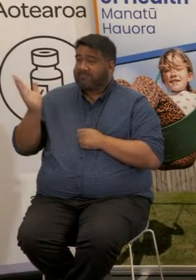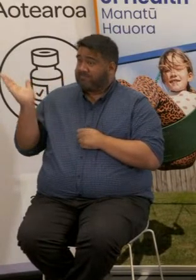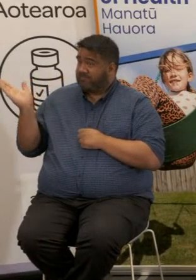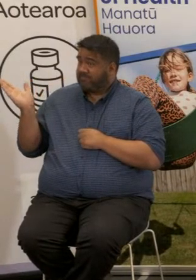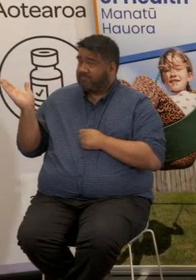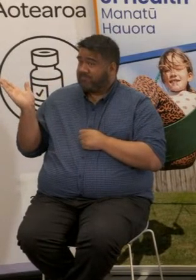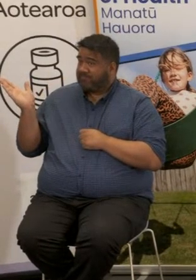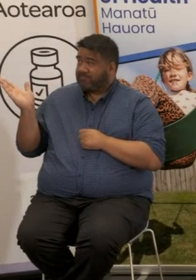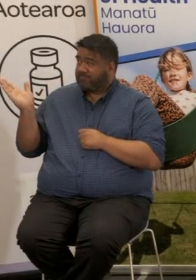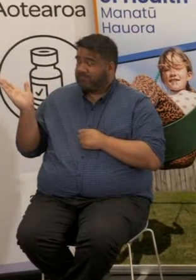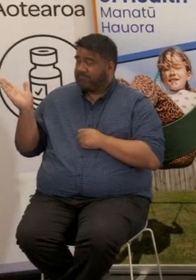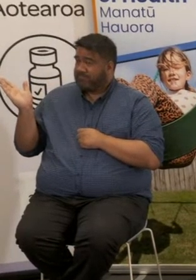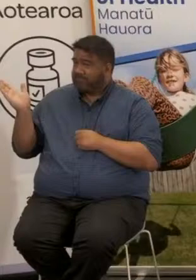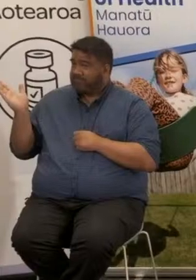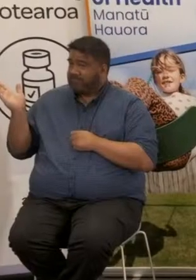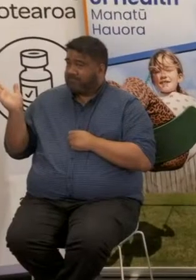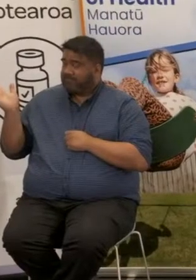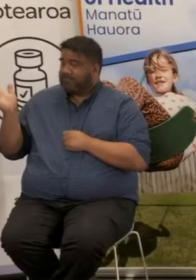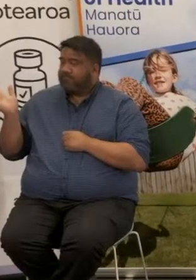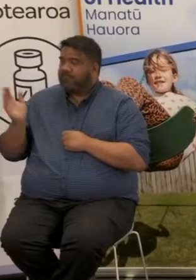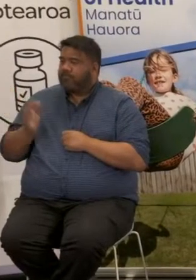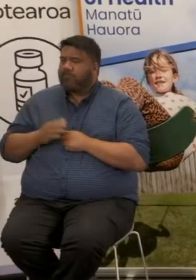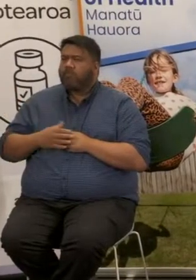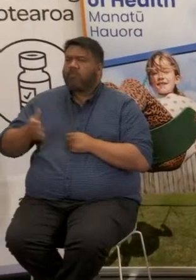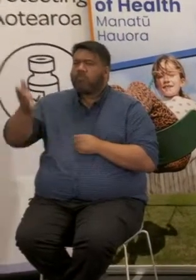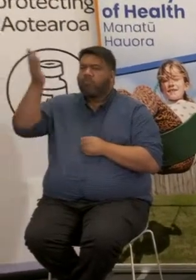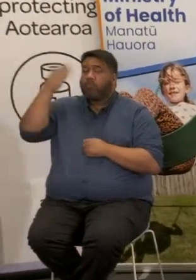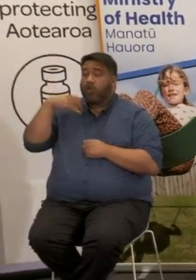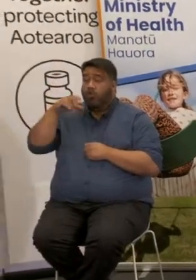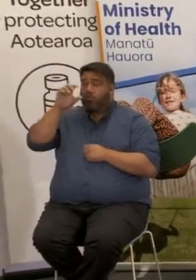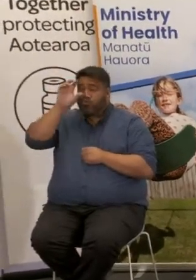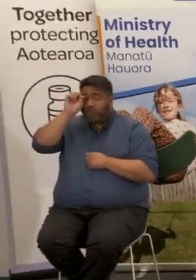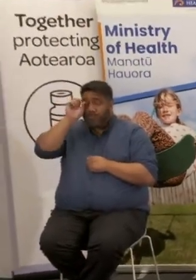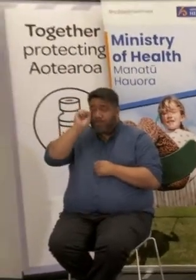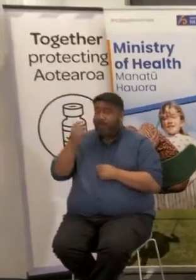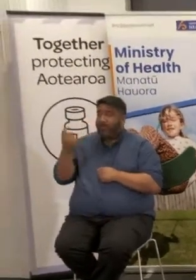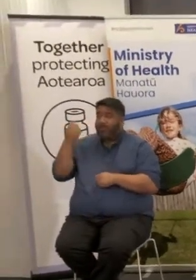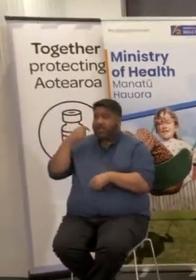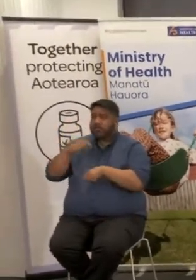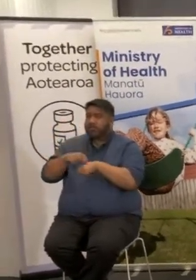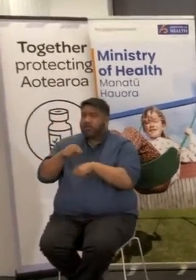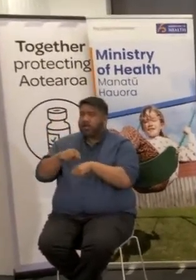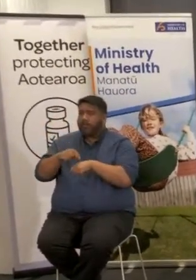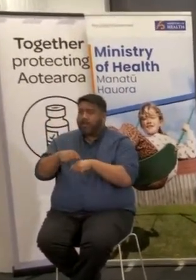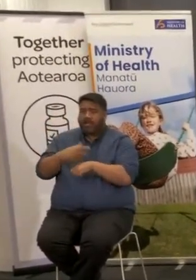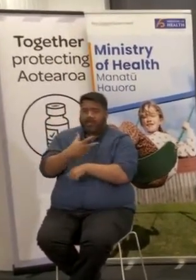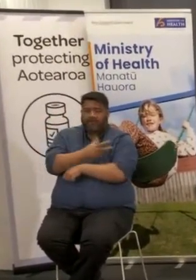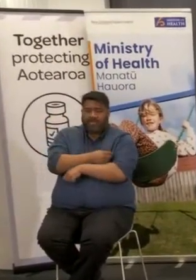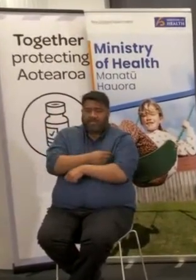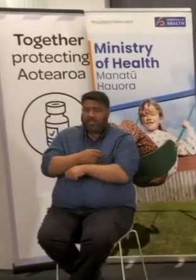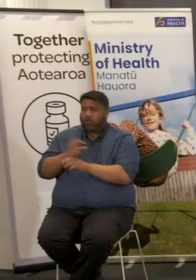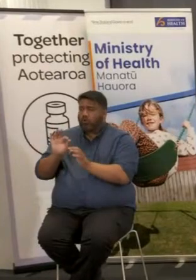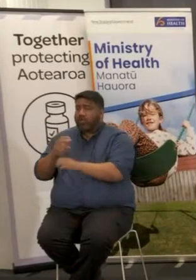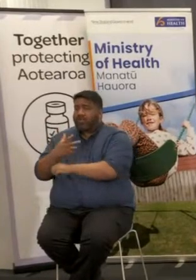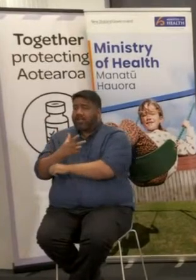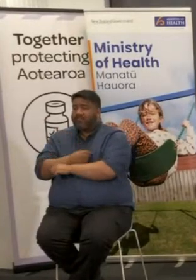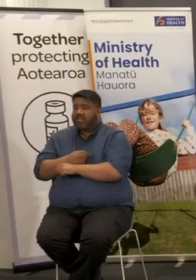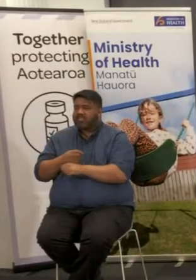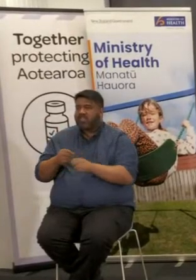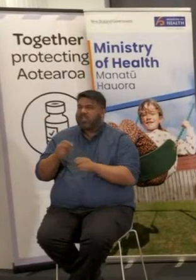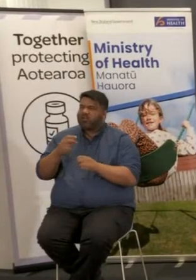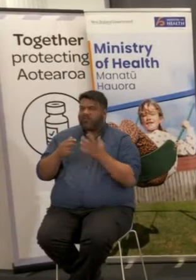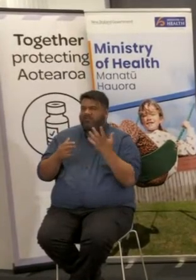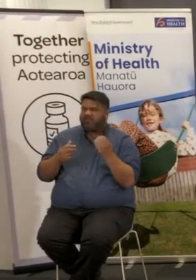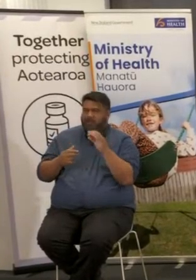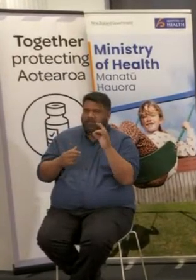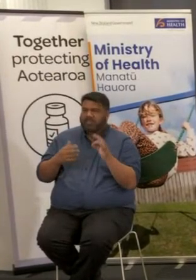had, thinking about our eligible population, an equal split between those who were vaccinated and unvaccinated. And this graph